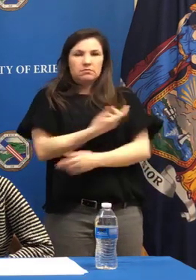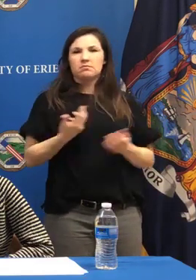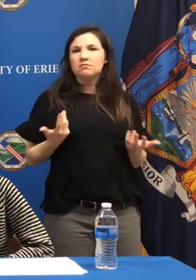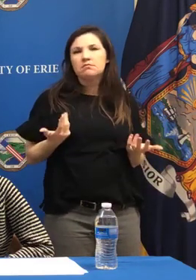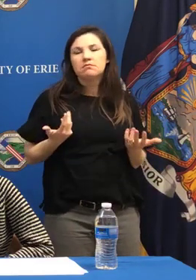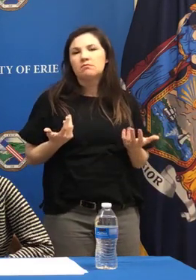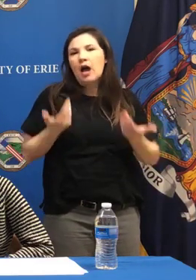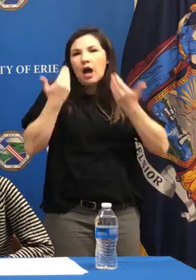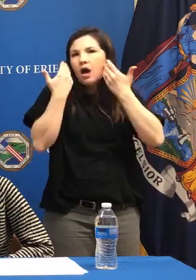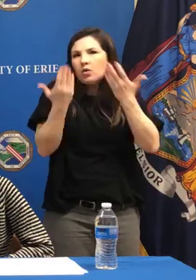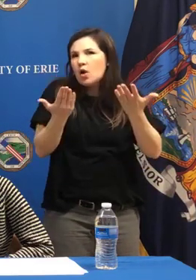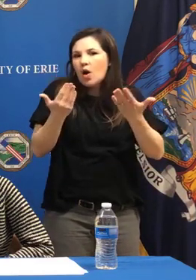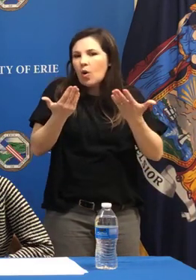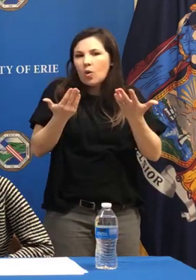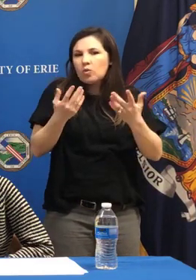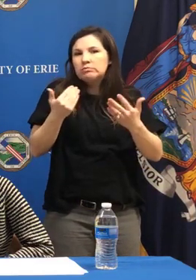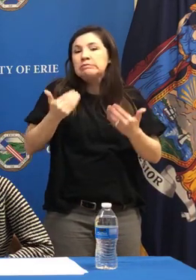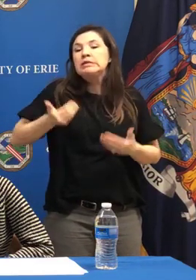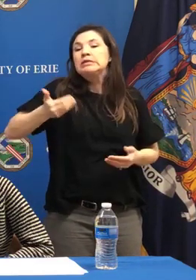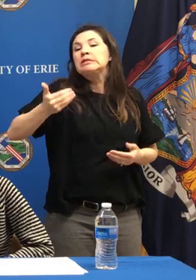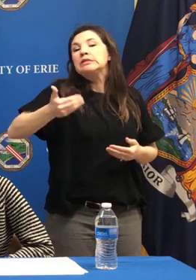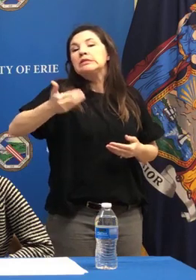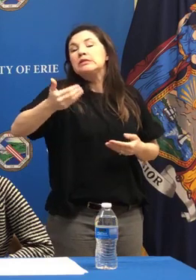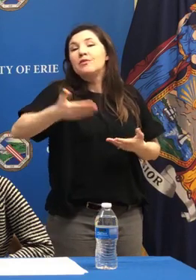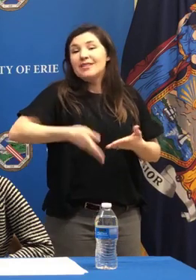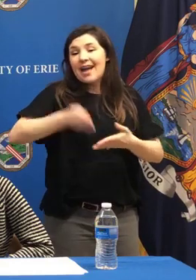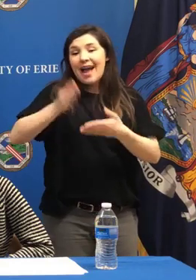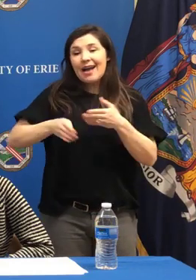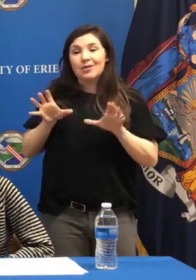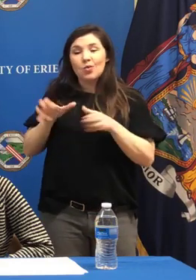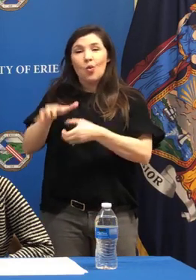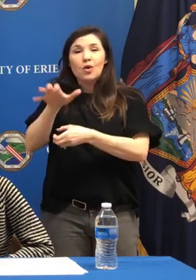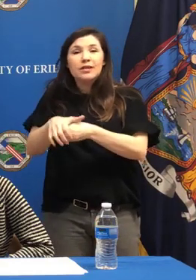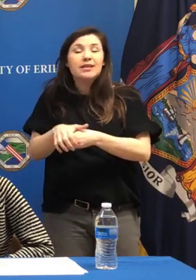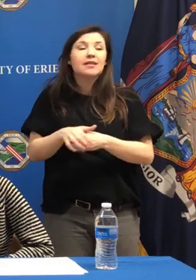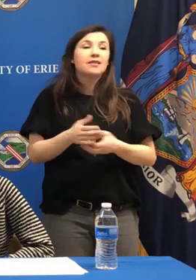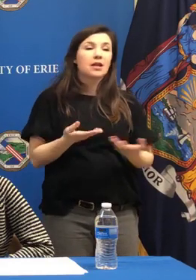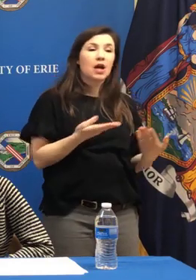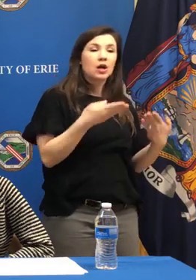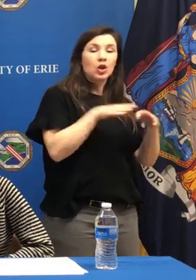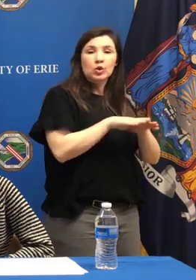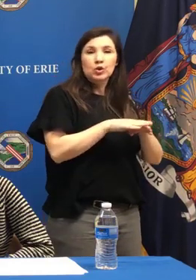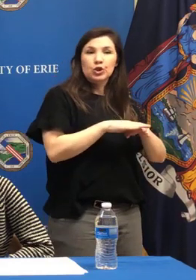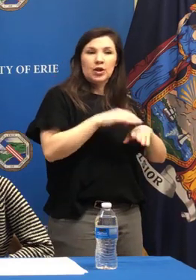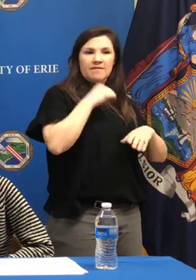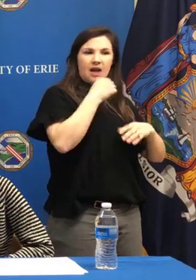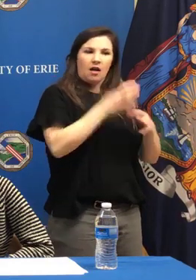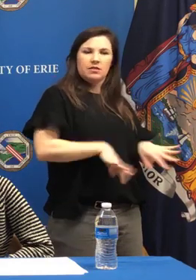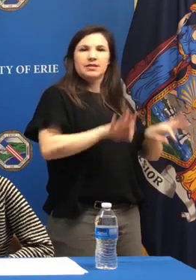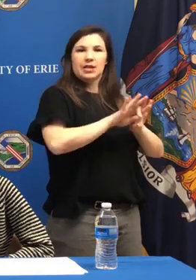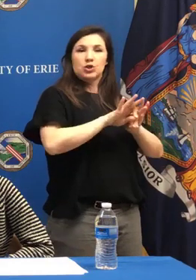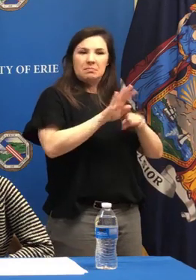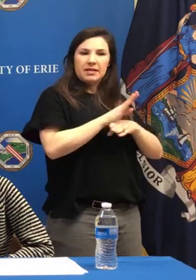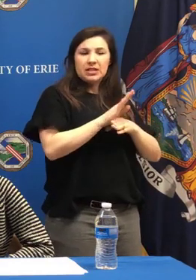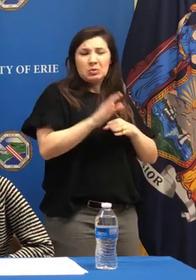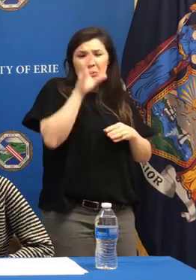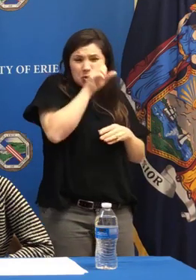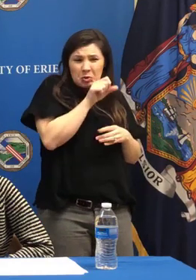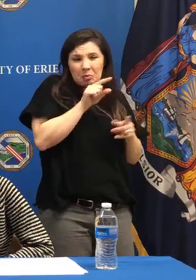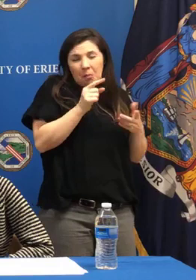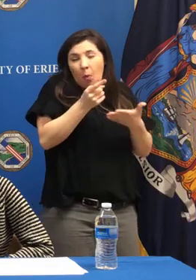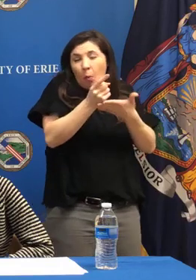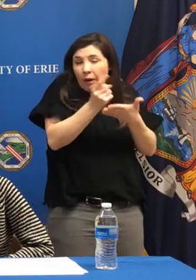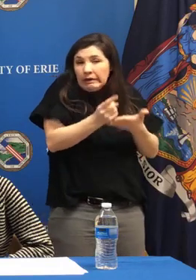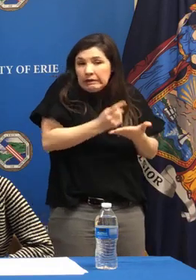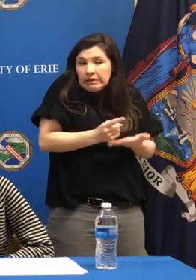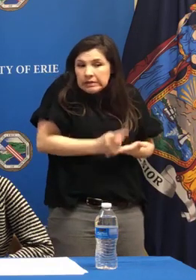know how long it will be before we have to end some of these quarantines and the closures of non-essential businesses. We're assuming that is weeks.